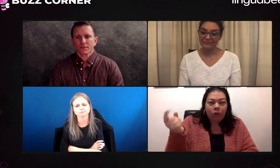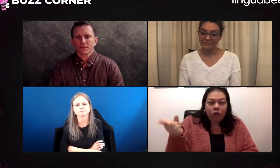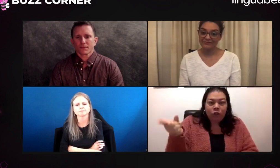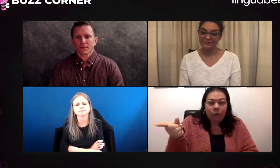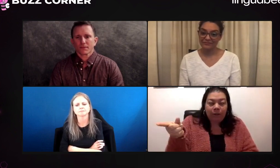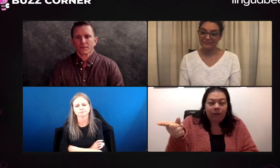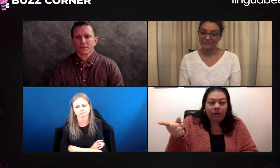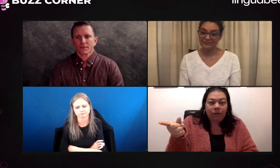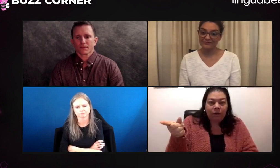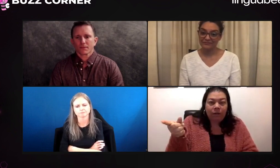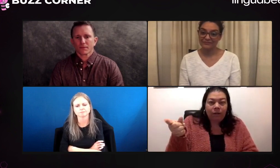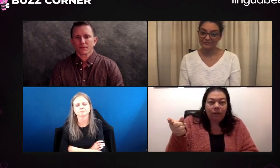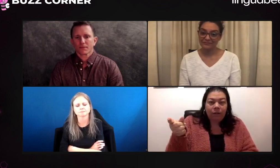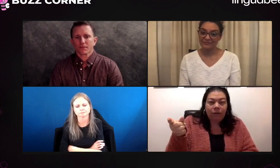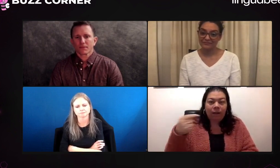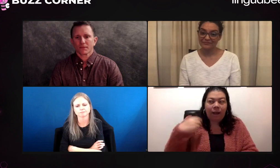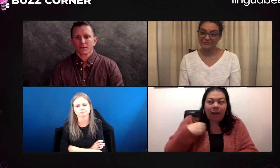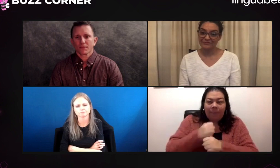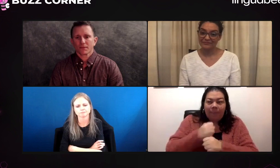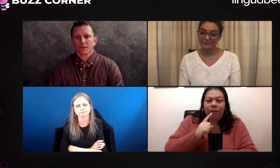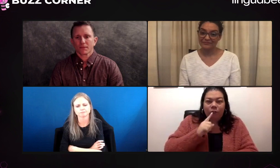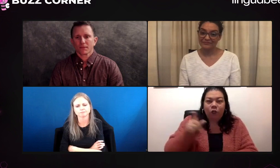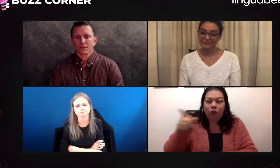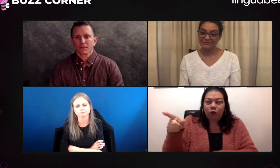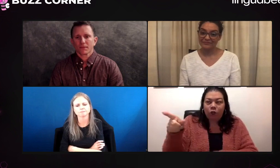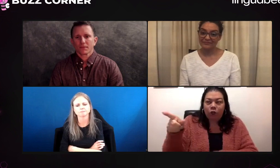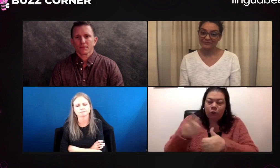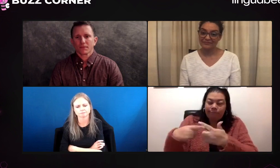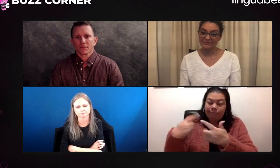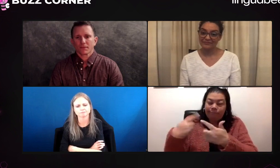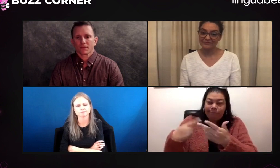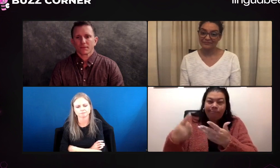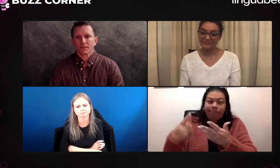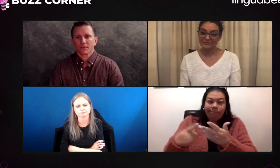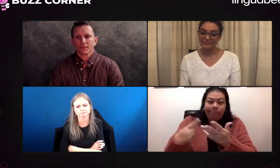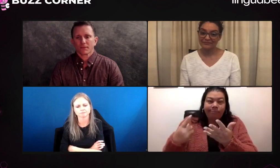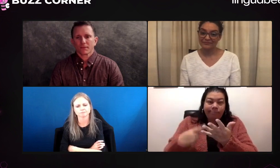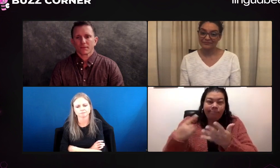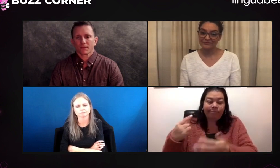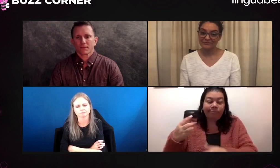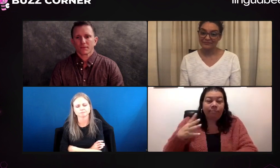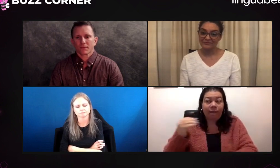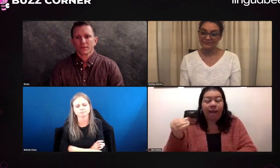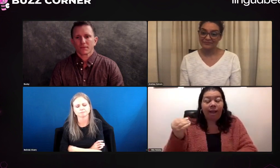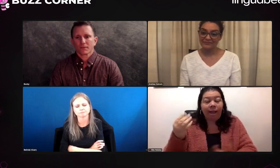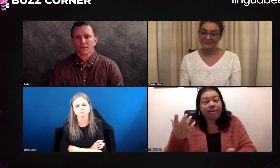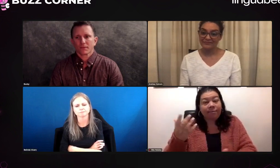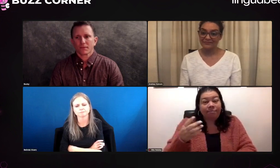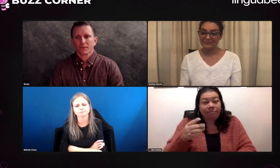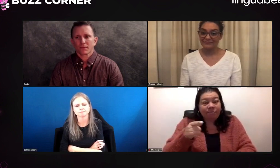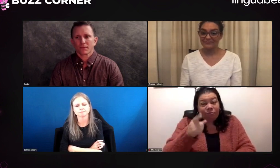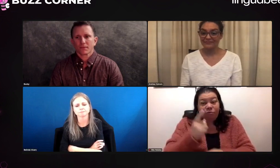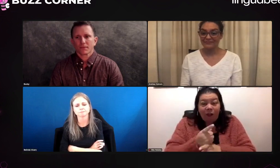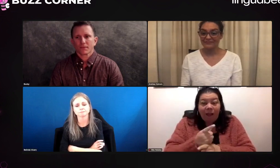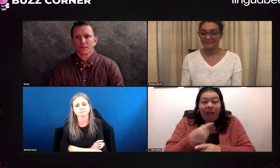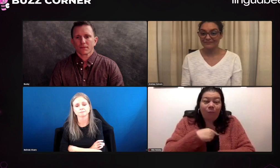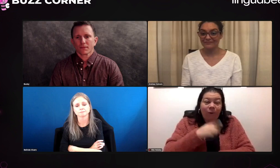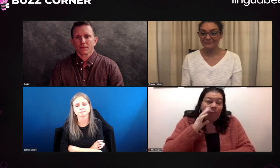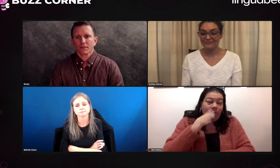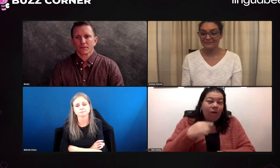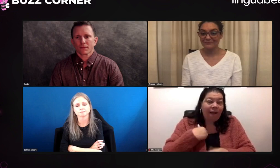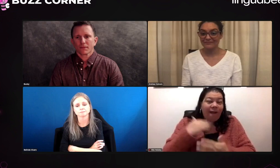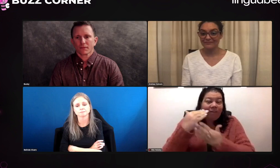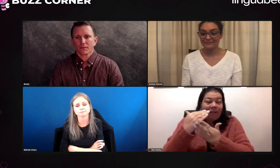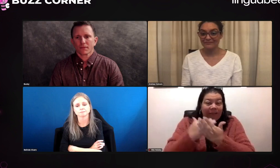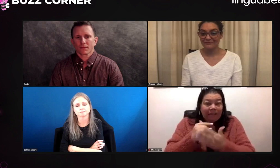doctor's appointment, just to make sure that, you know, when I have to make sure they know what they're doing and they have the skill sets and so